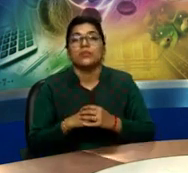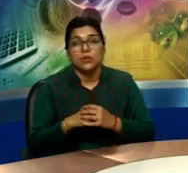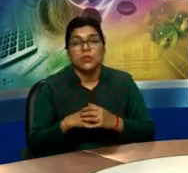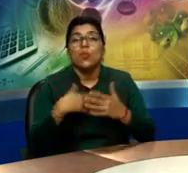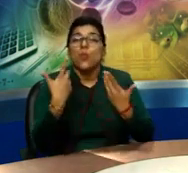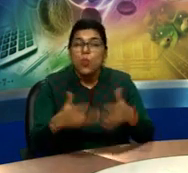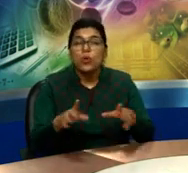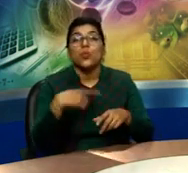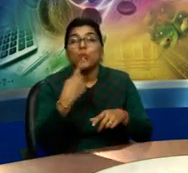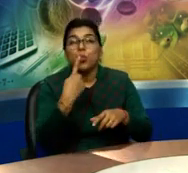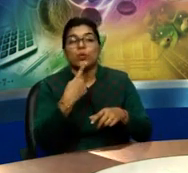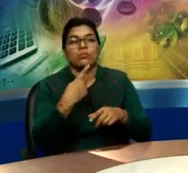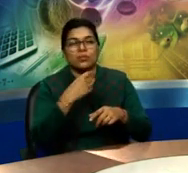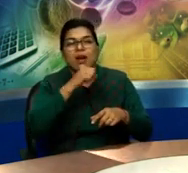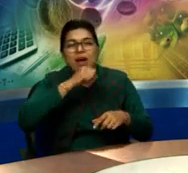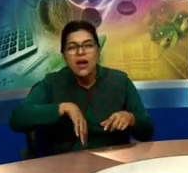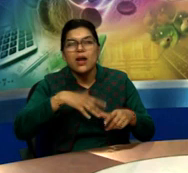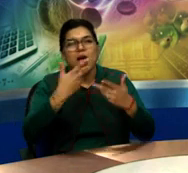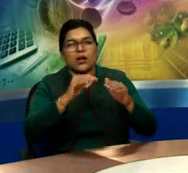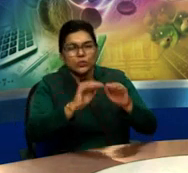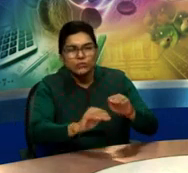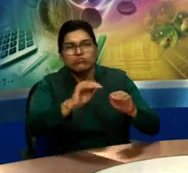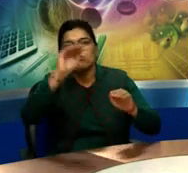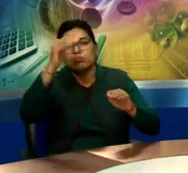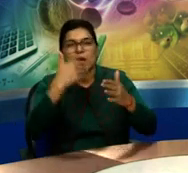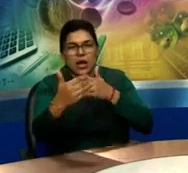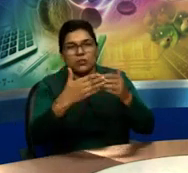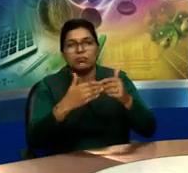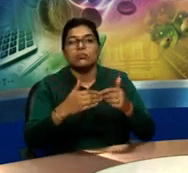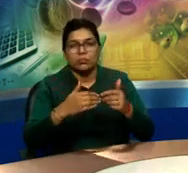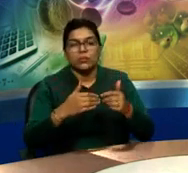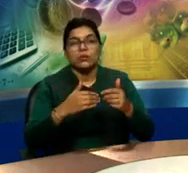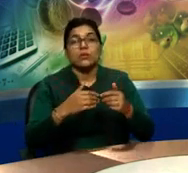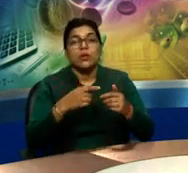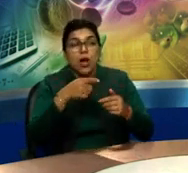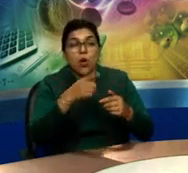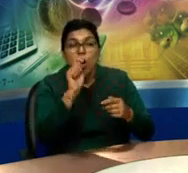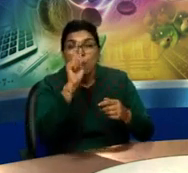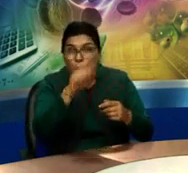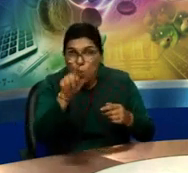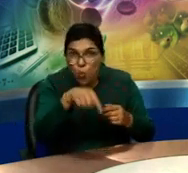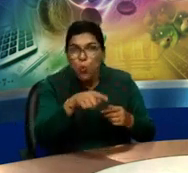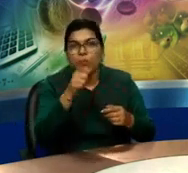This point is in continuation of the previous slide. For example, withdrawal of certain privileges and bringing